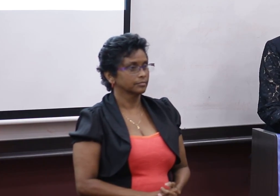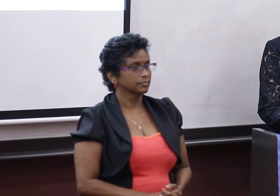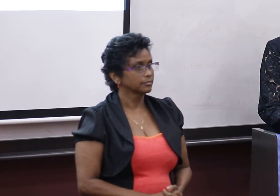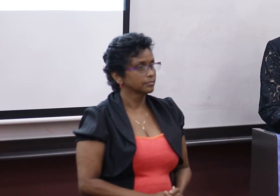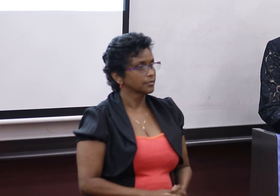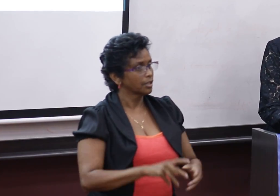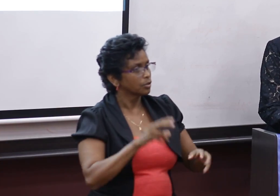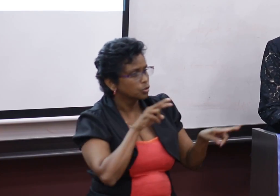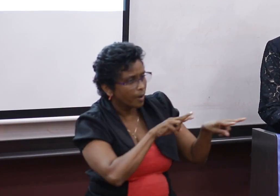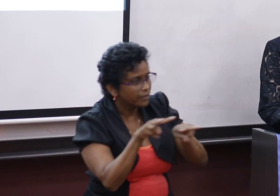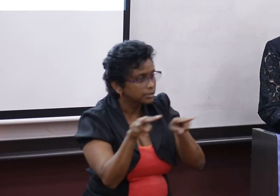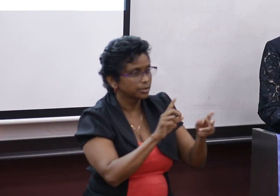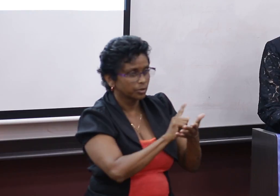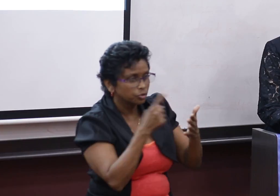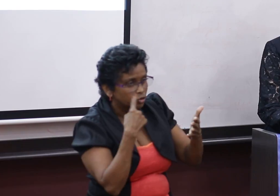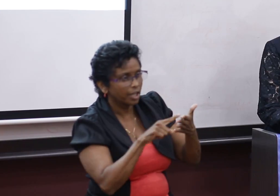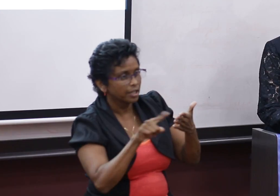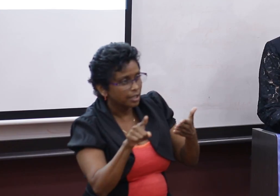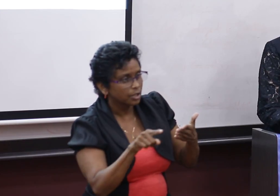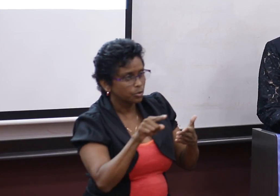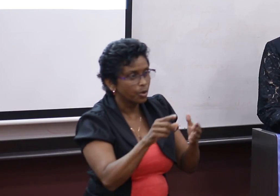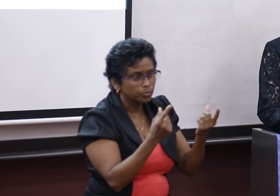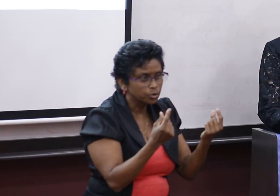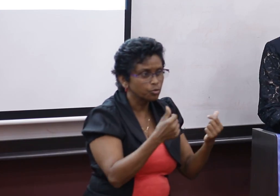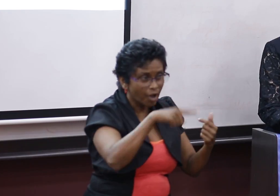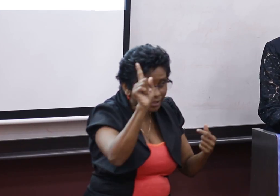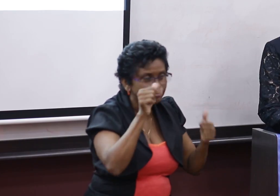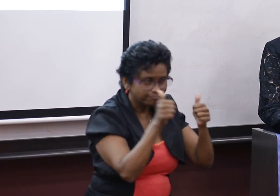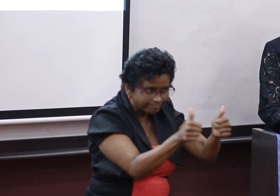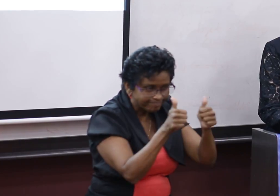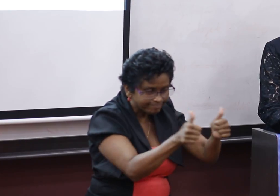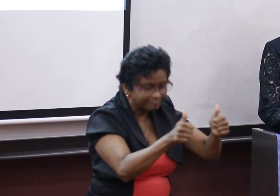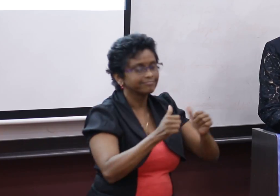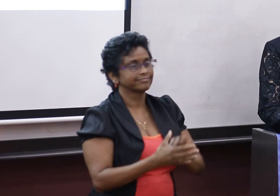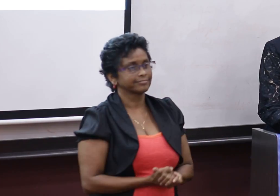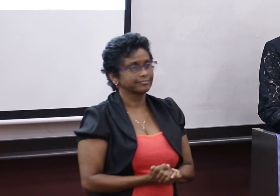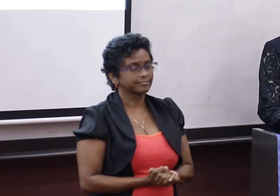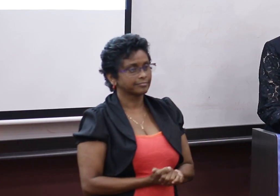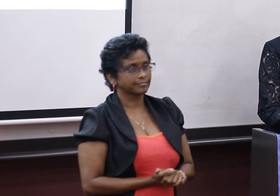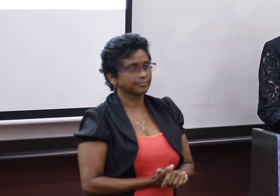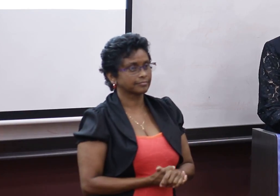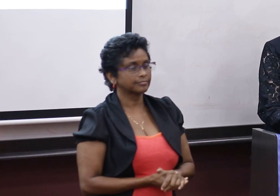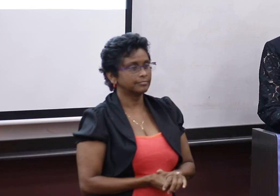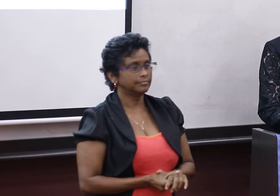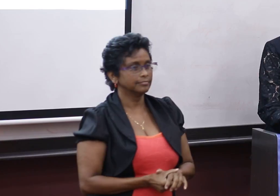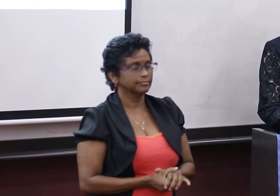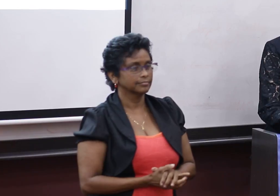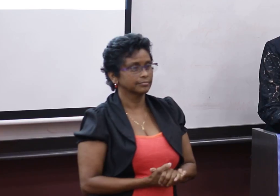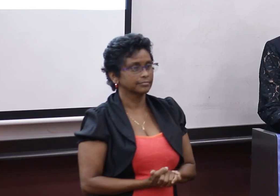Commit to transforming the system from institutional services to community-based services. This was mentioned